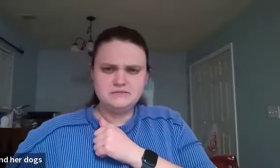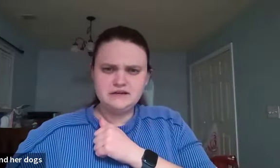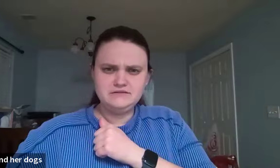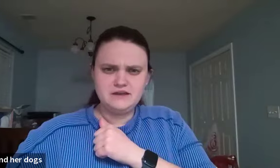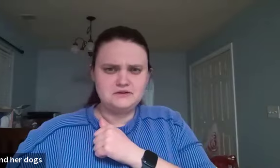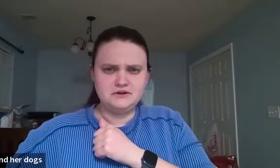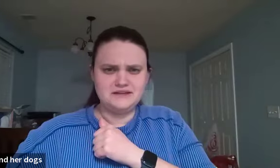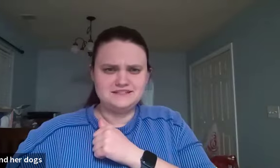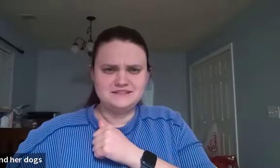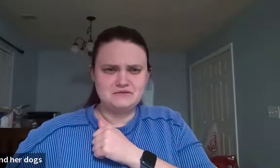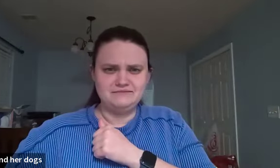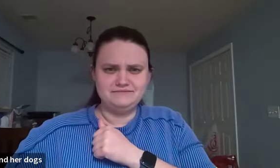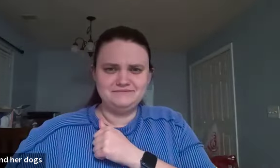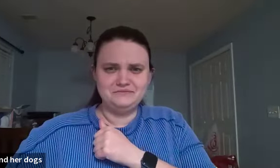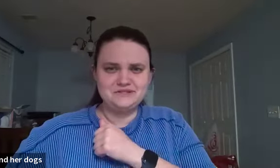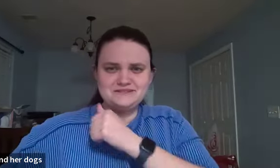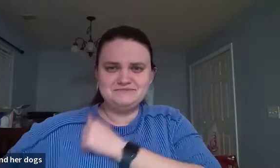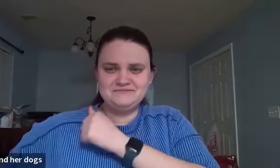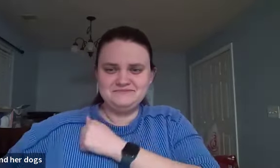military man, I don't know. That doesn't sound right. What's the